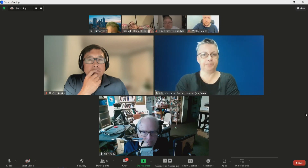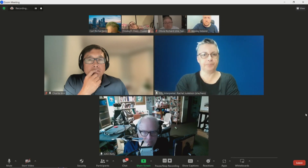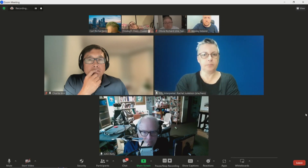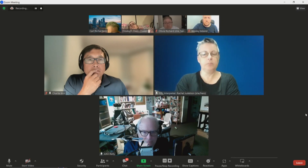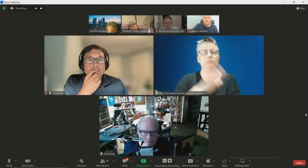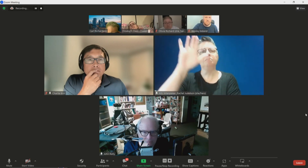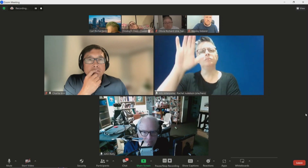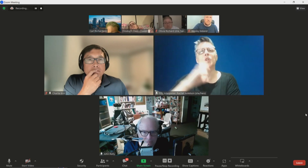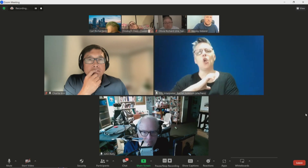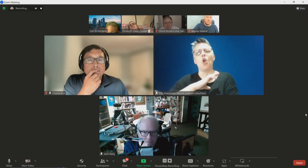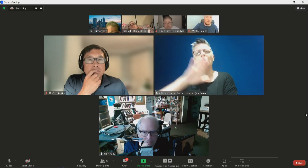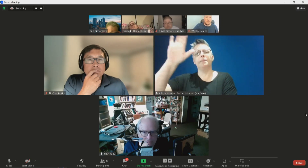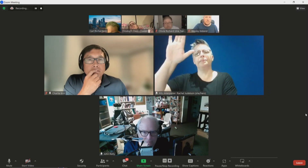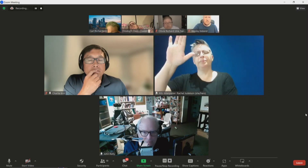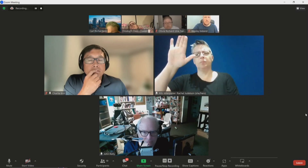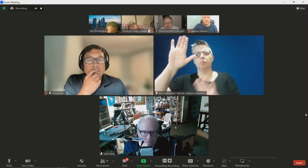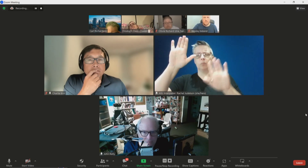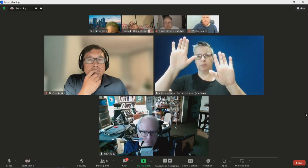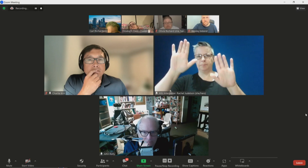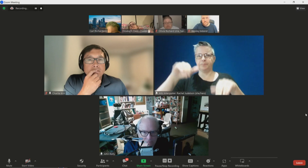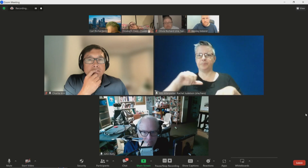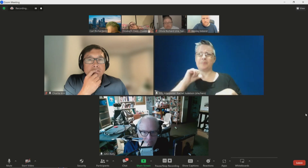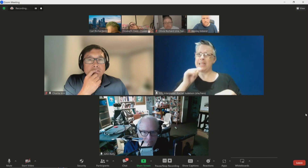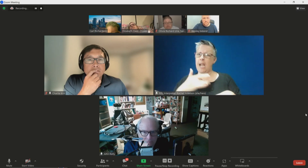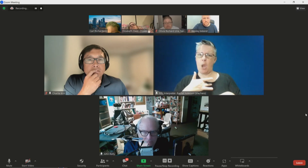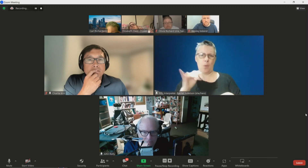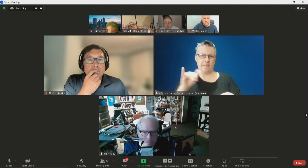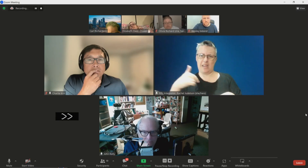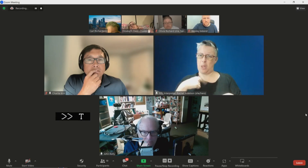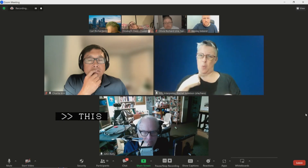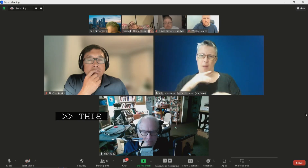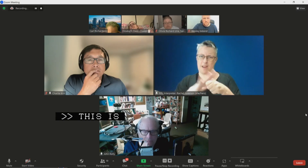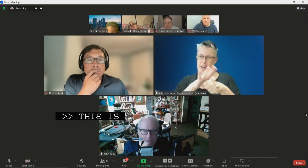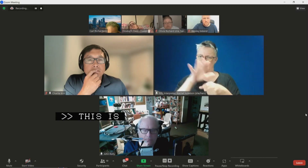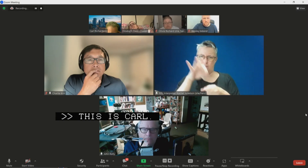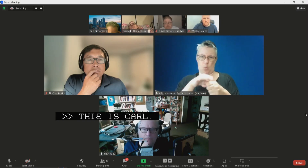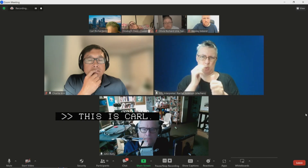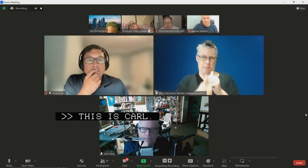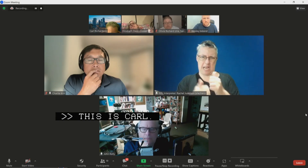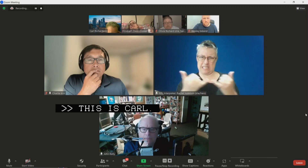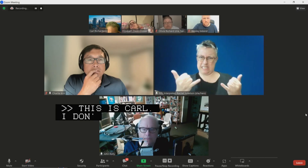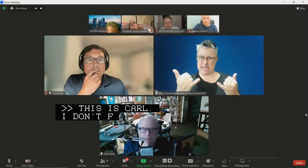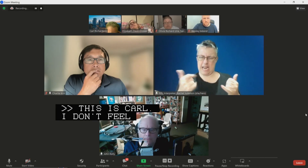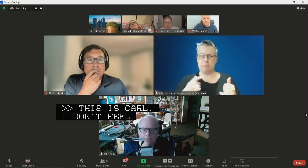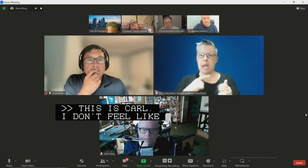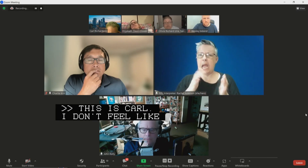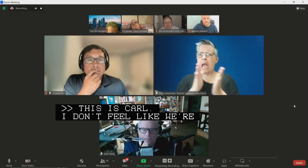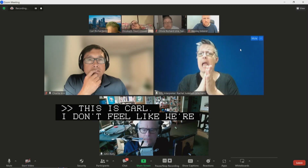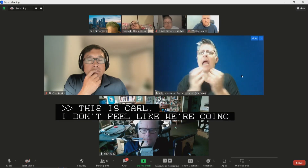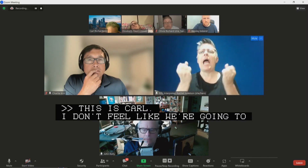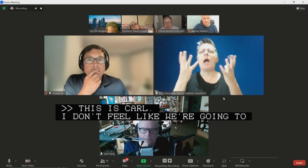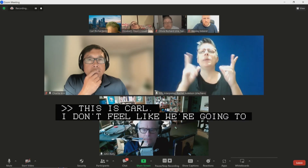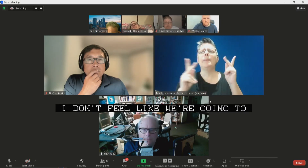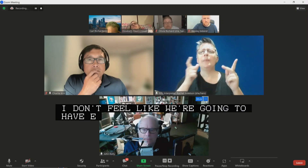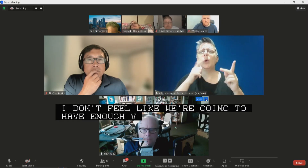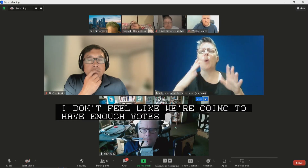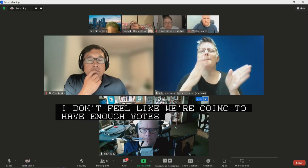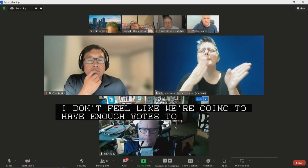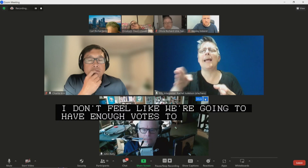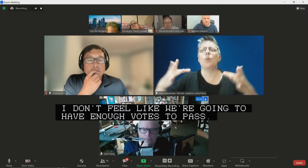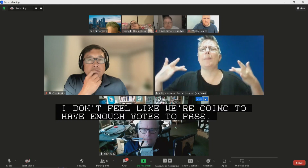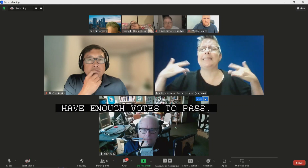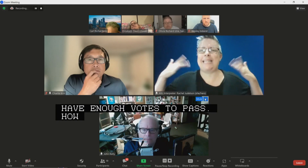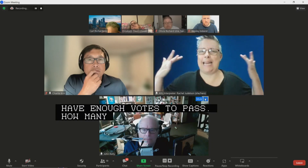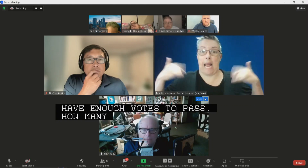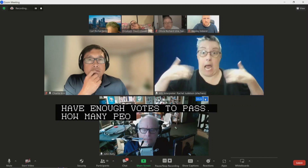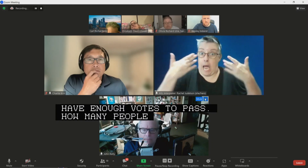This is Carl. How many, I don't feel like we're going to have enough votes to pass. How many people are planning on abstaining? I mean, I don't know what